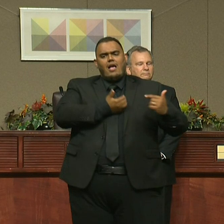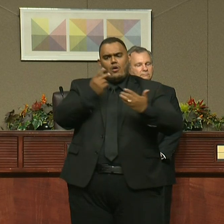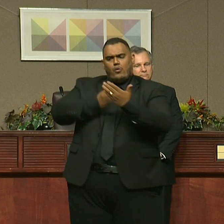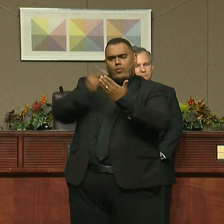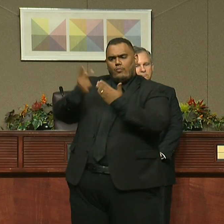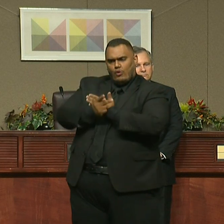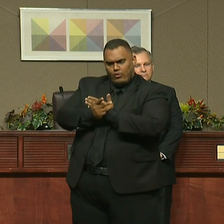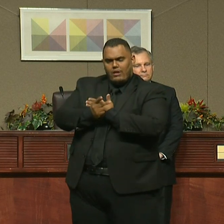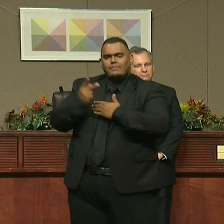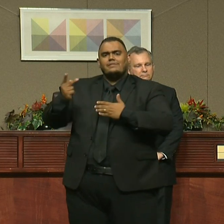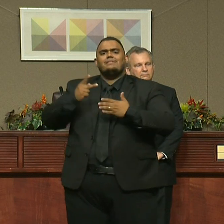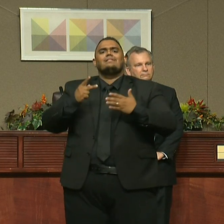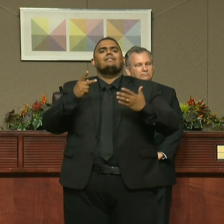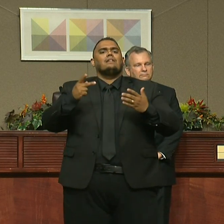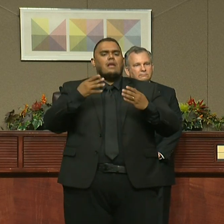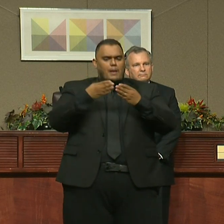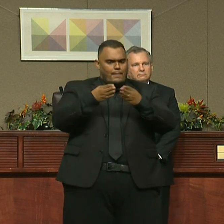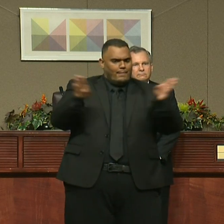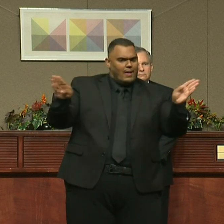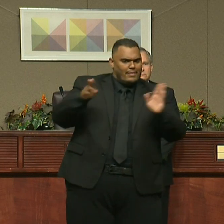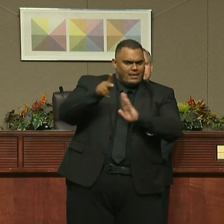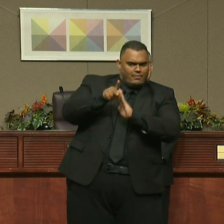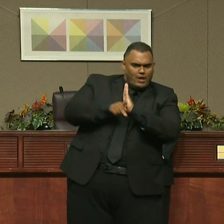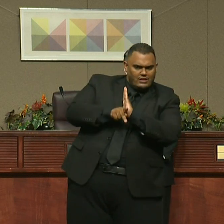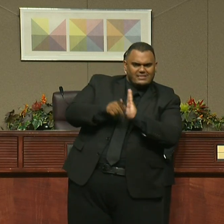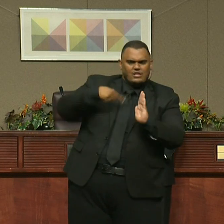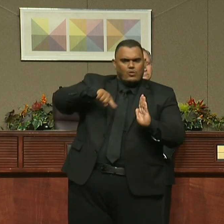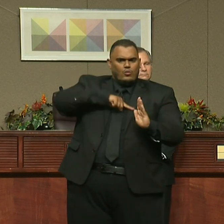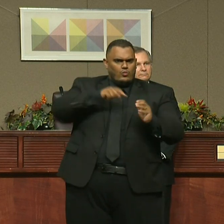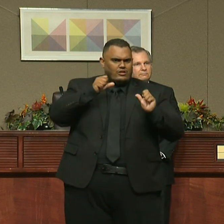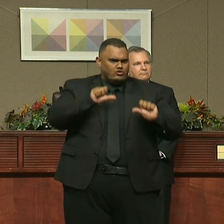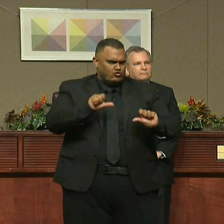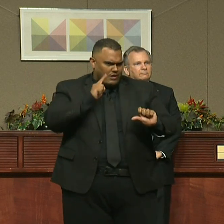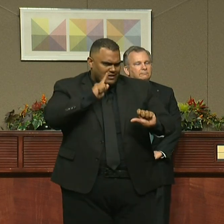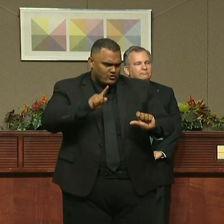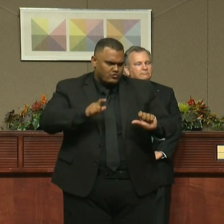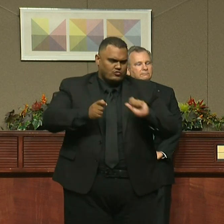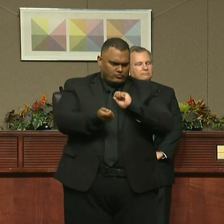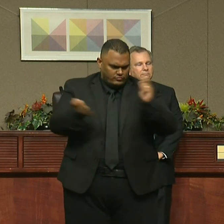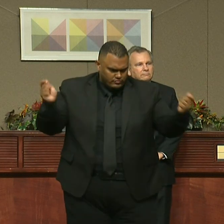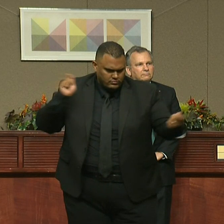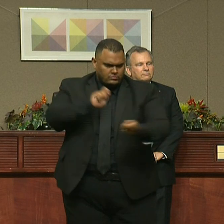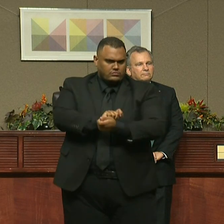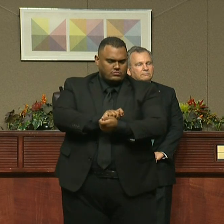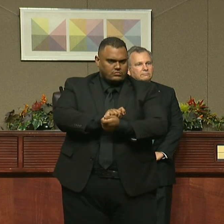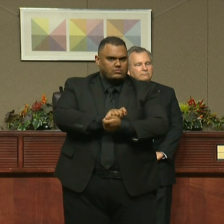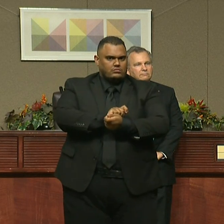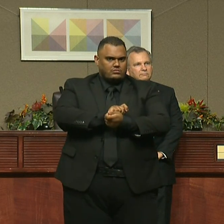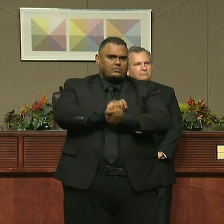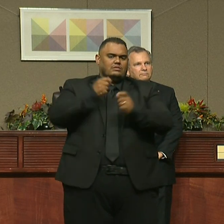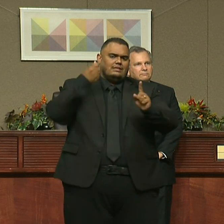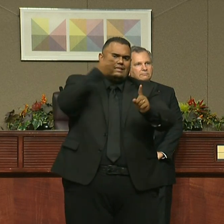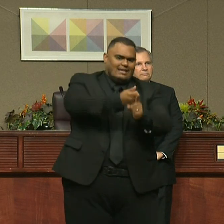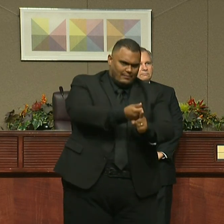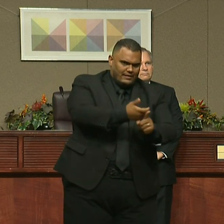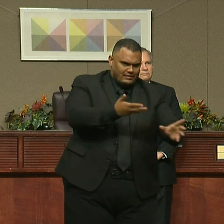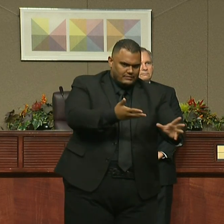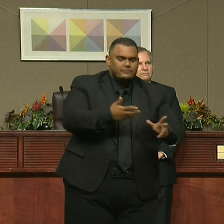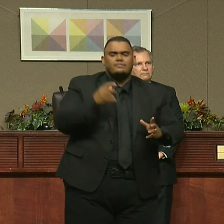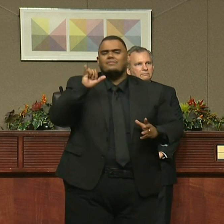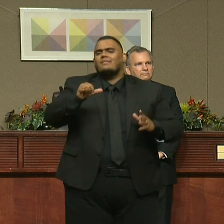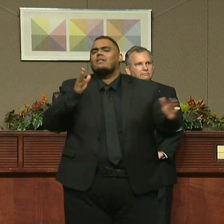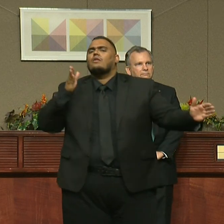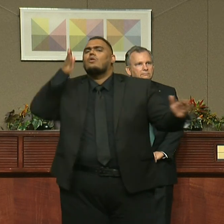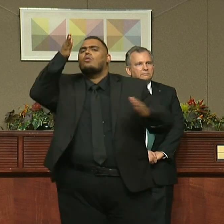will see us institute policies to be able to deal with that. That's a long-term strategy to ensure that there's equal access